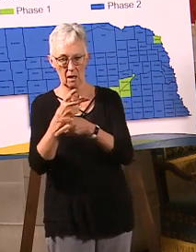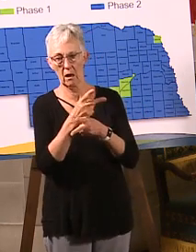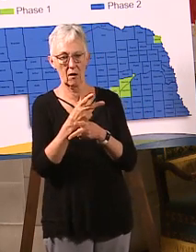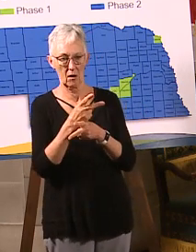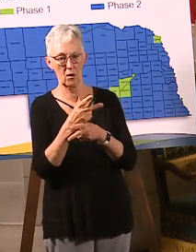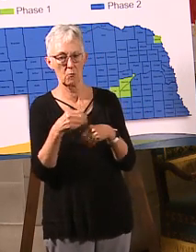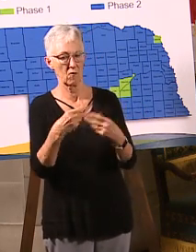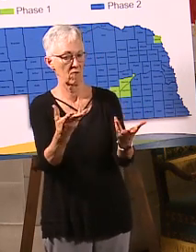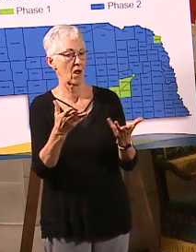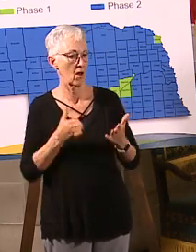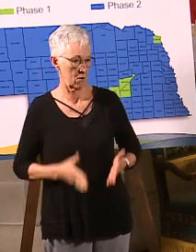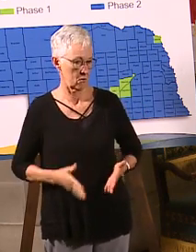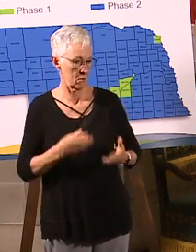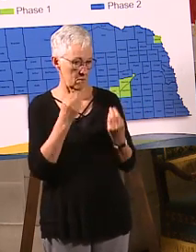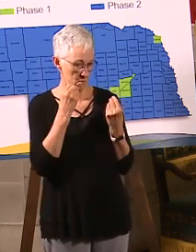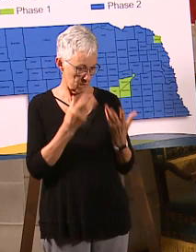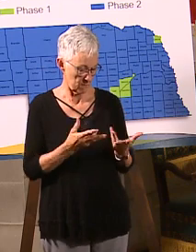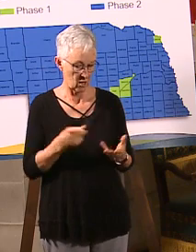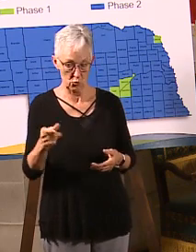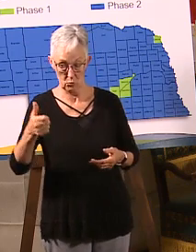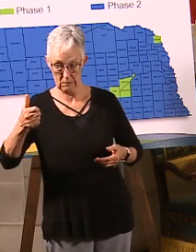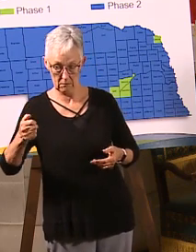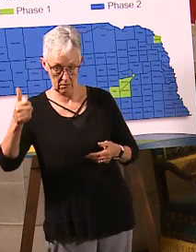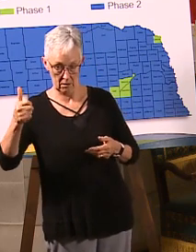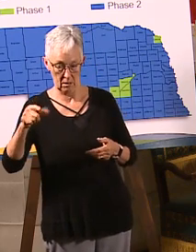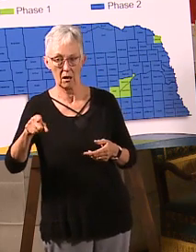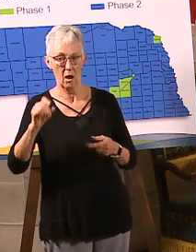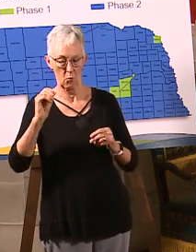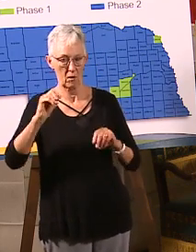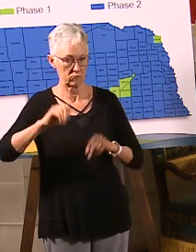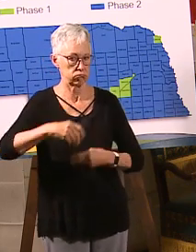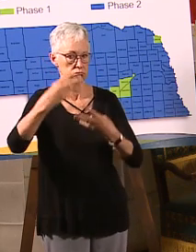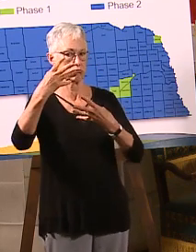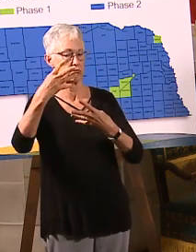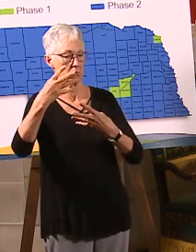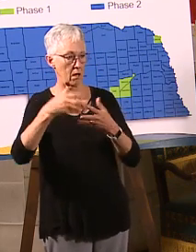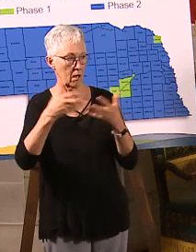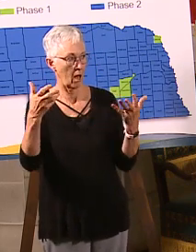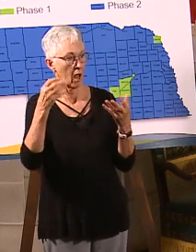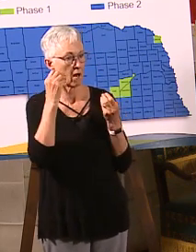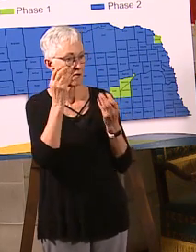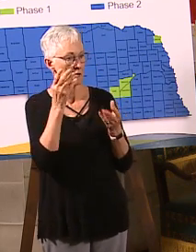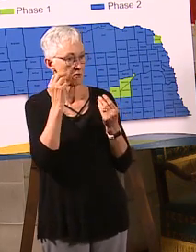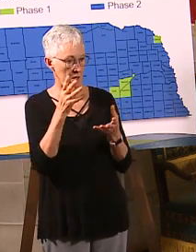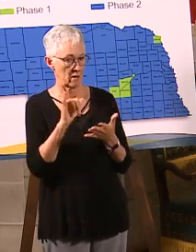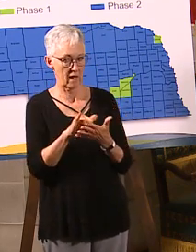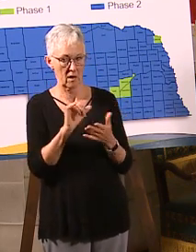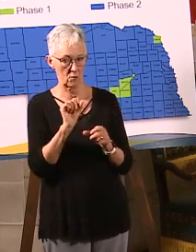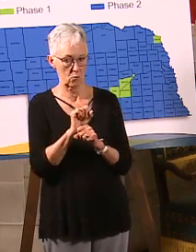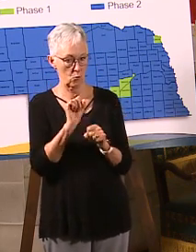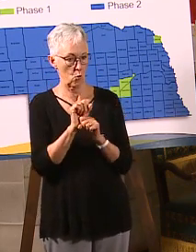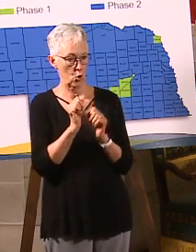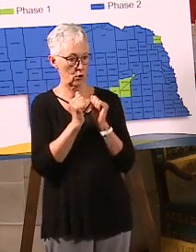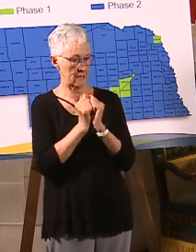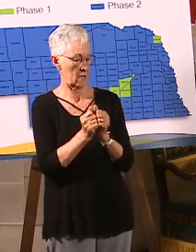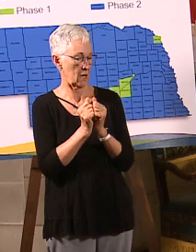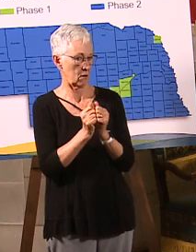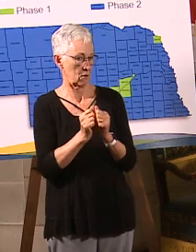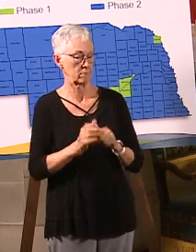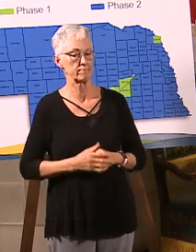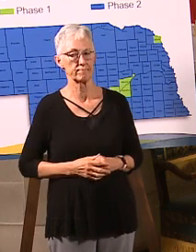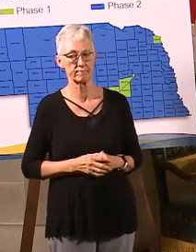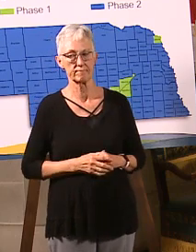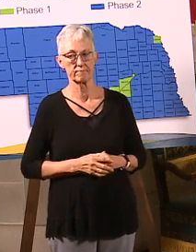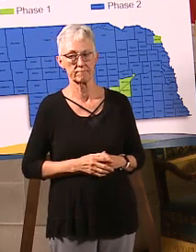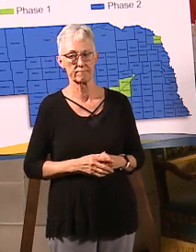you click on that, you'll open up and you'll see a lot of information that's worked together. So our goal was to be able to group information,